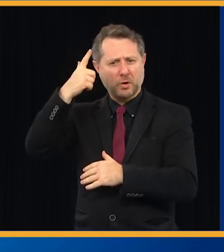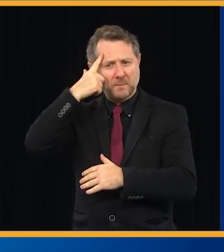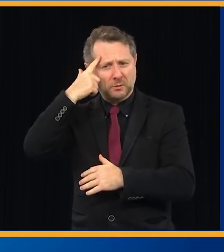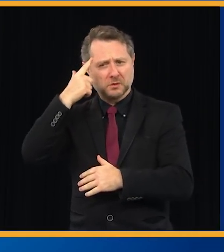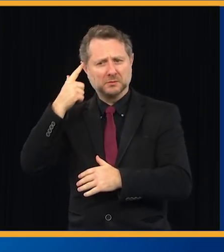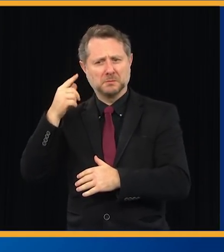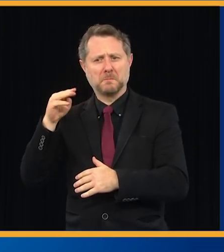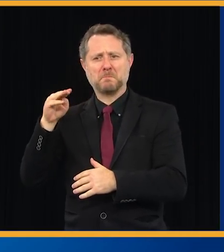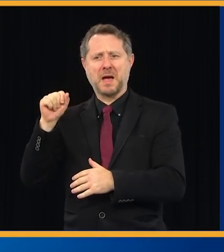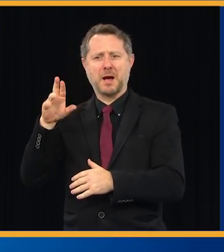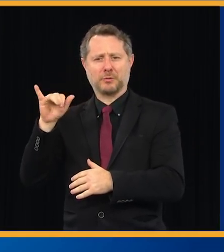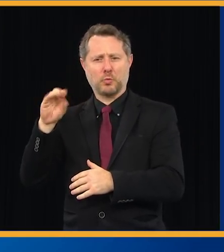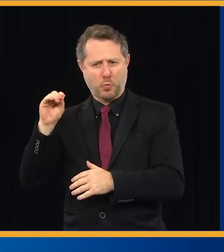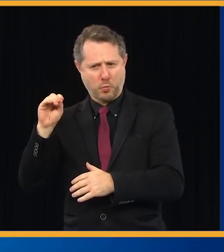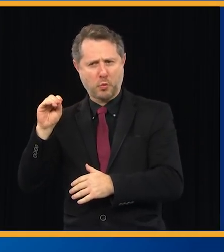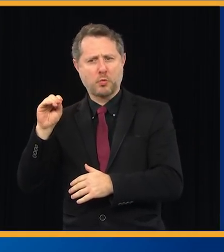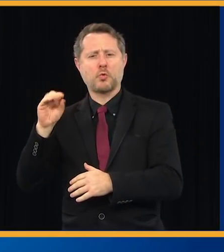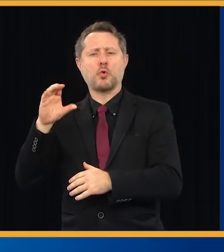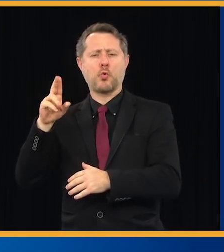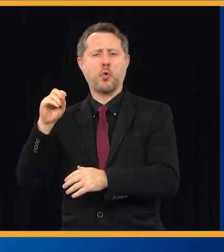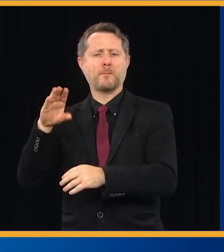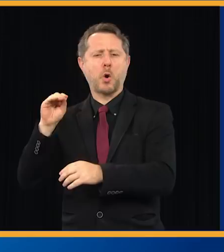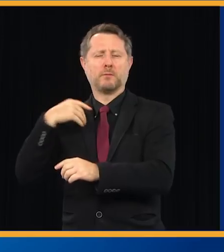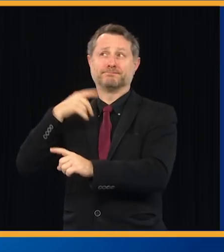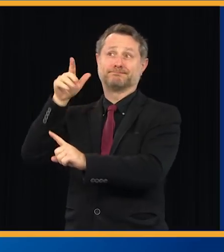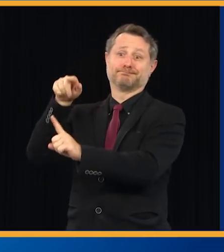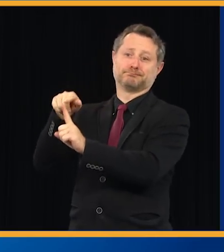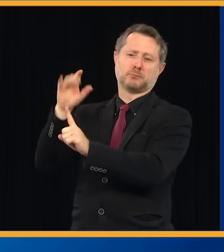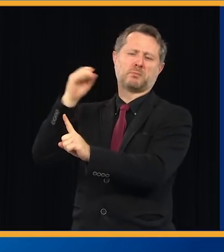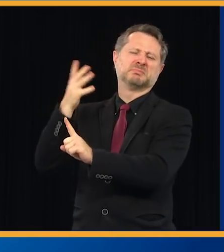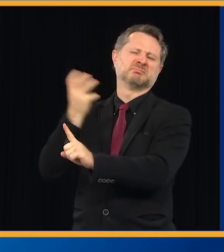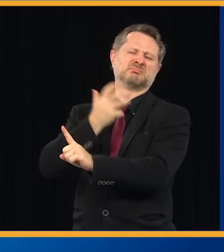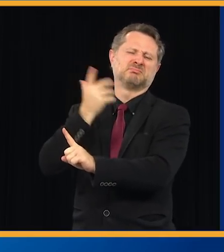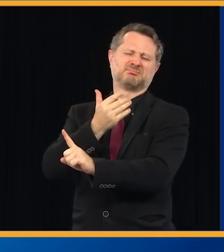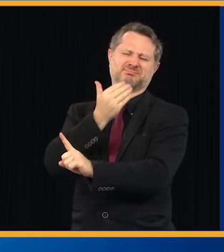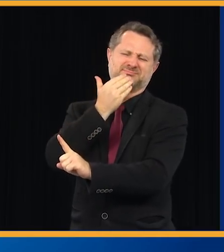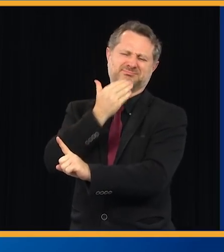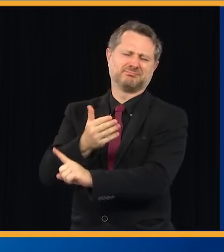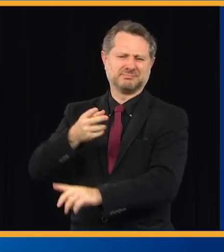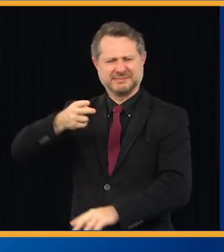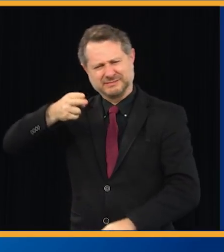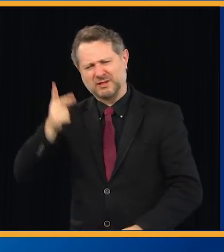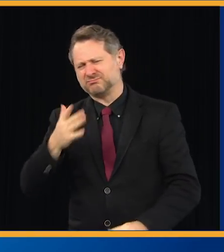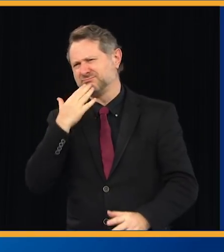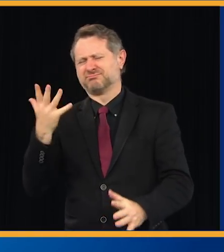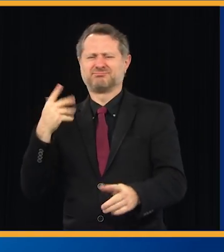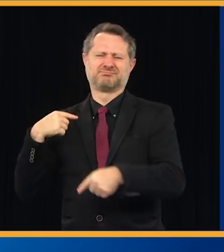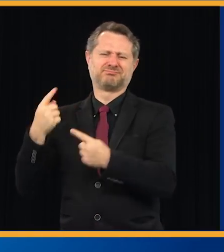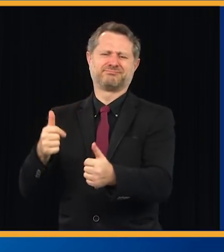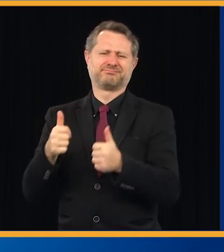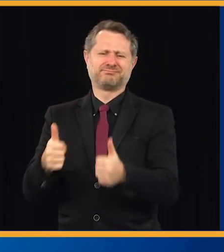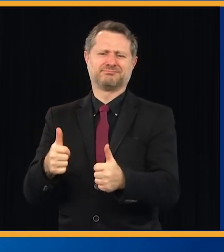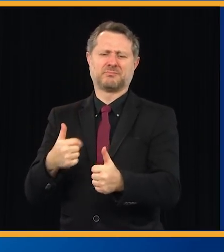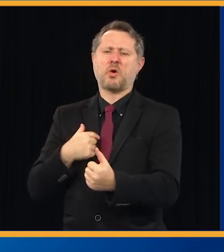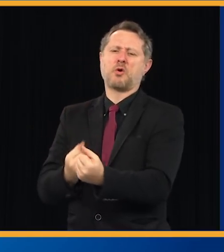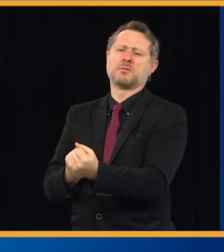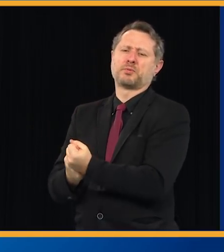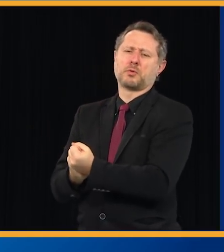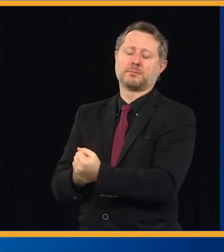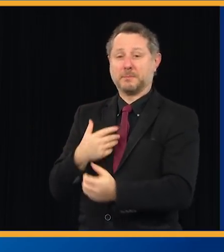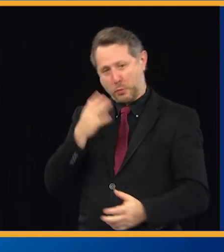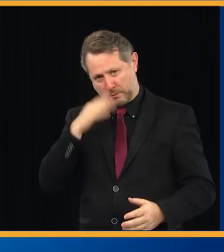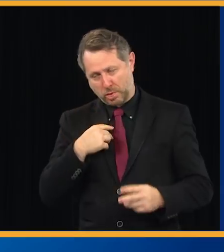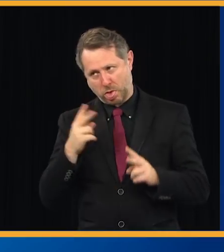governor to serve in the history of the state of New York. I may not be objective on that. 12 years with Mario Cuomo was a long